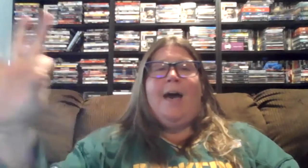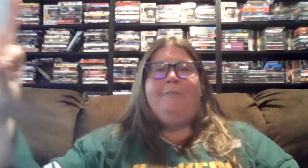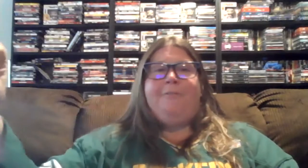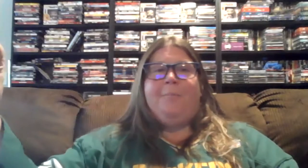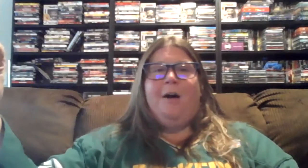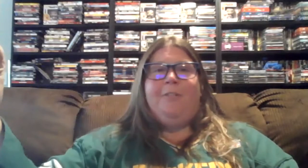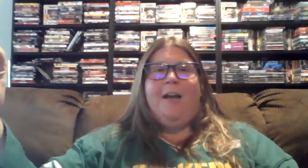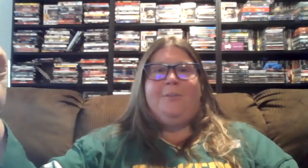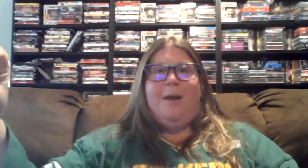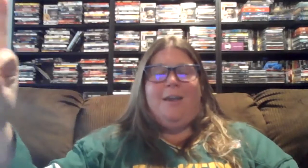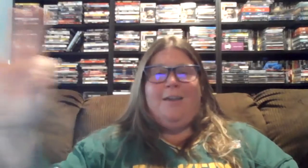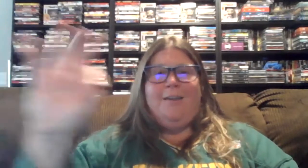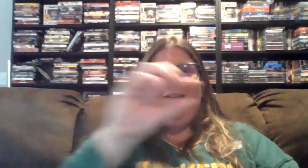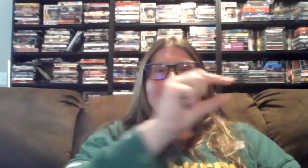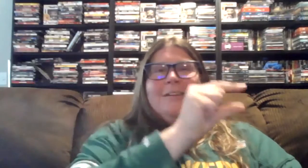GOLF, the ball flies away. So